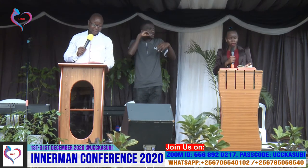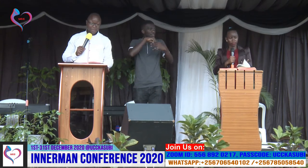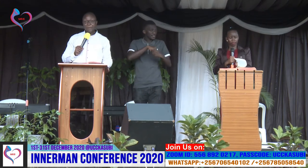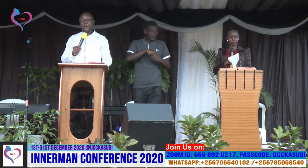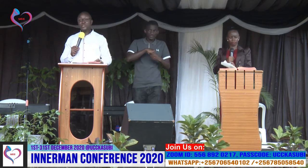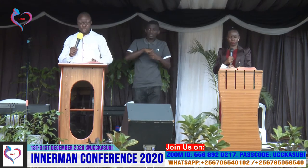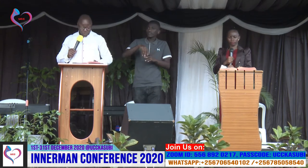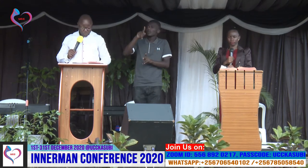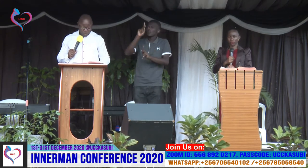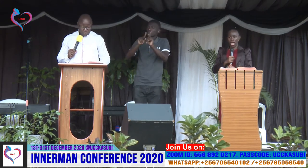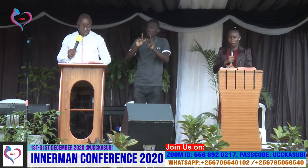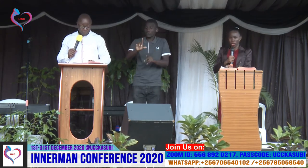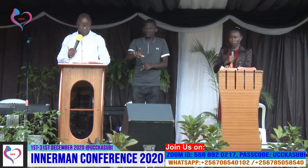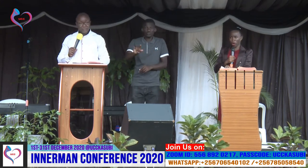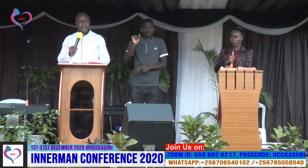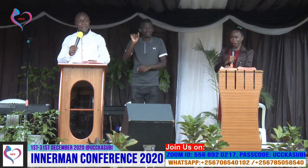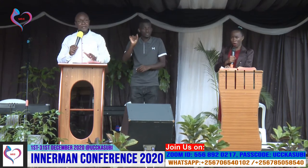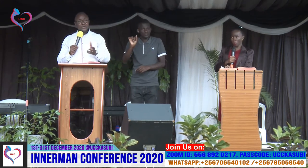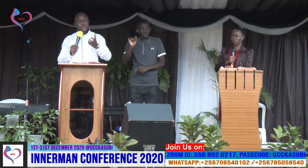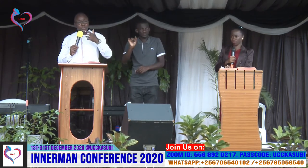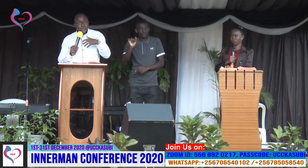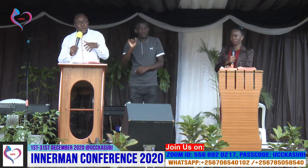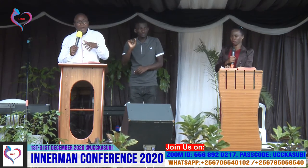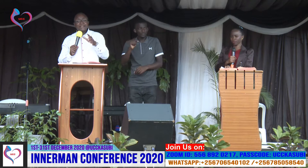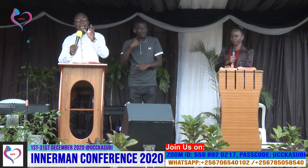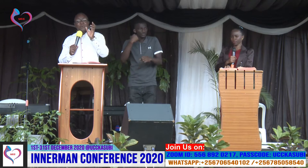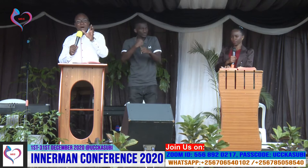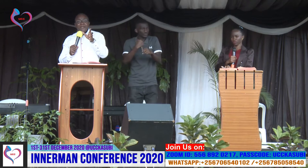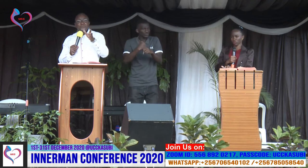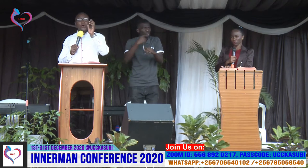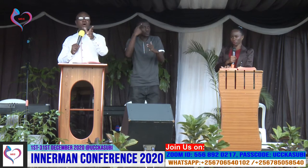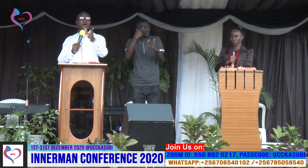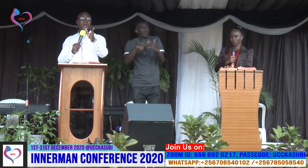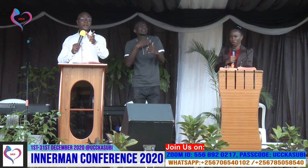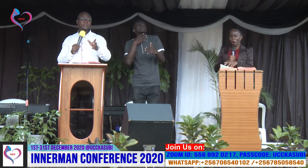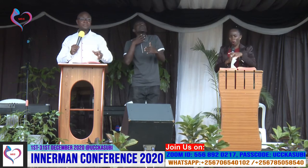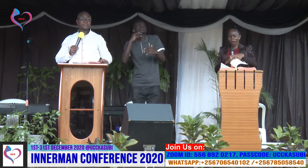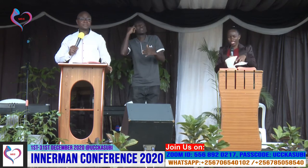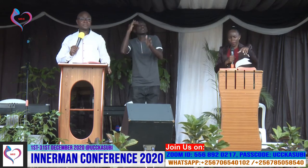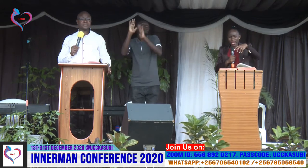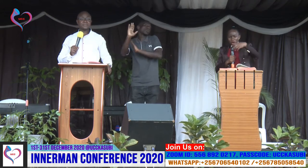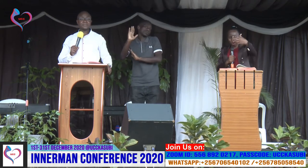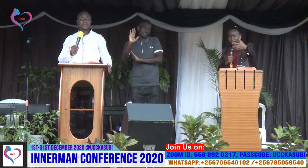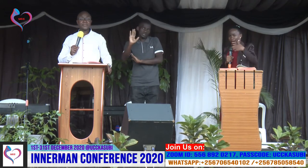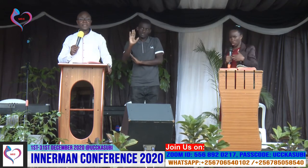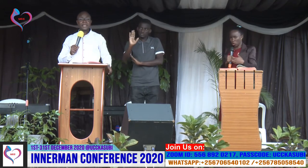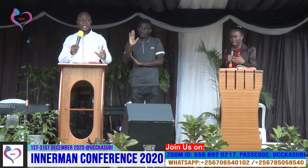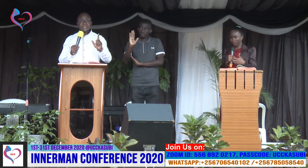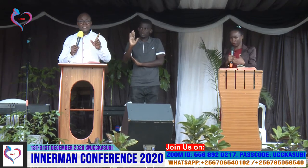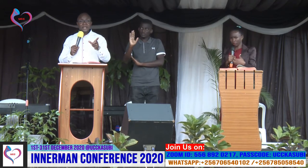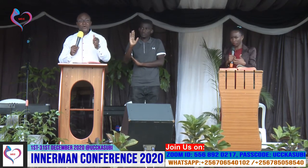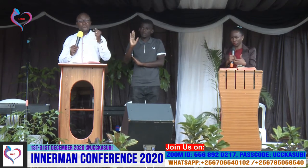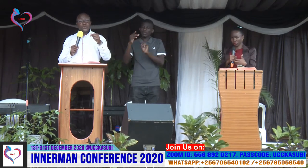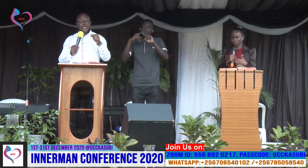gwetulimu. People choose abantu balondawo to do what they want for God. Okukola ekyebaagala okukolera